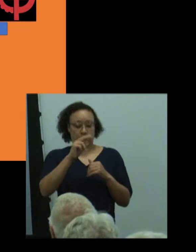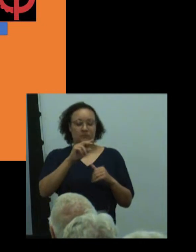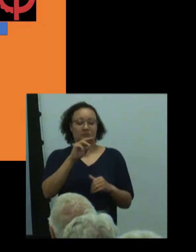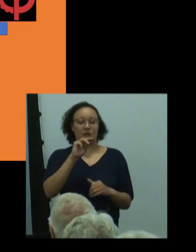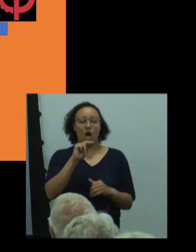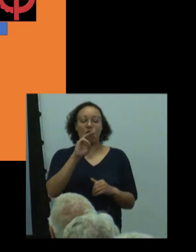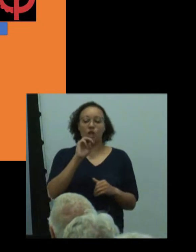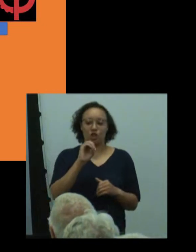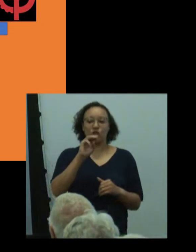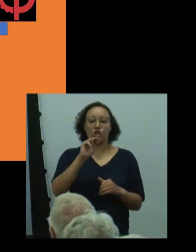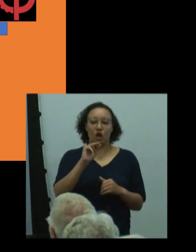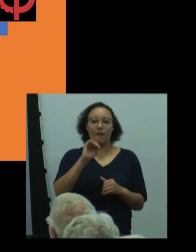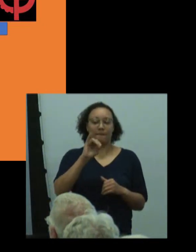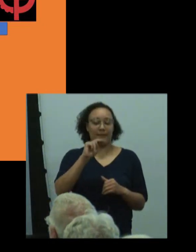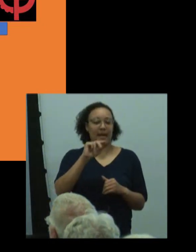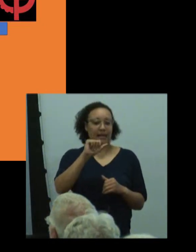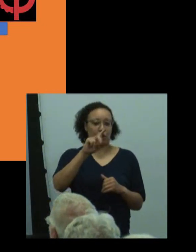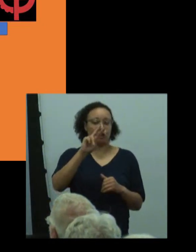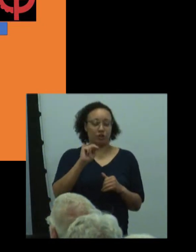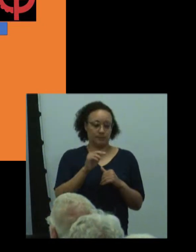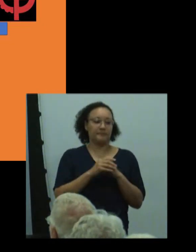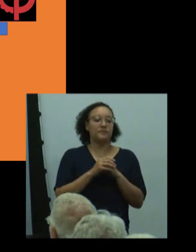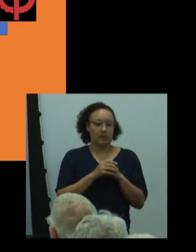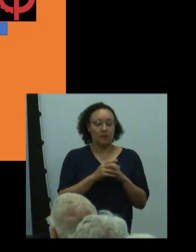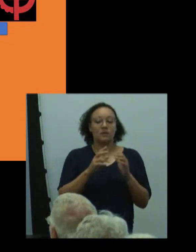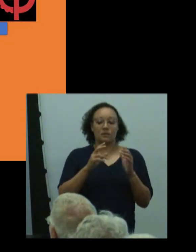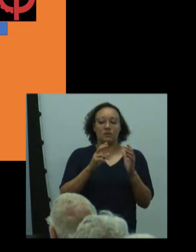the gerrymandering situation.